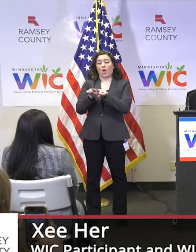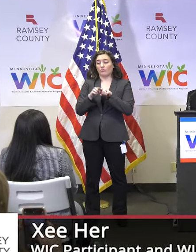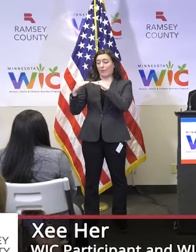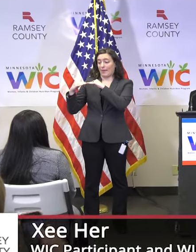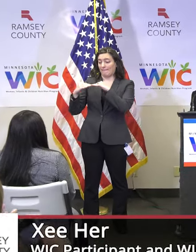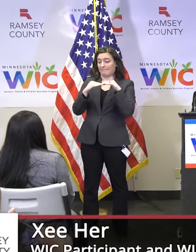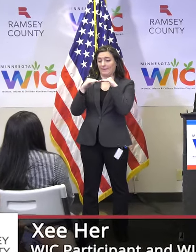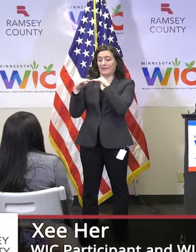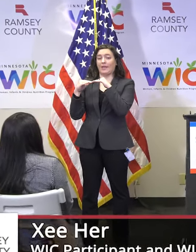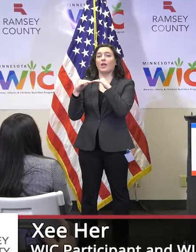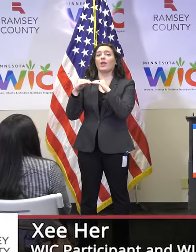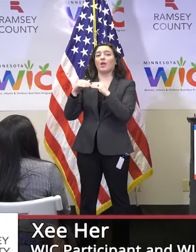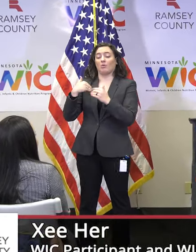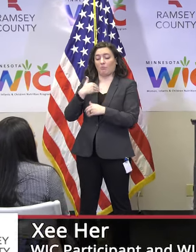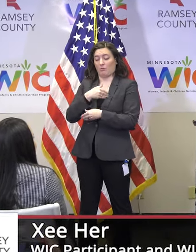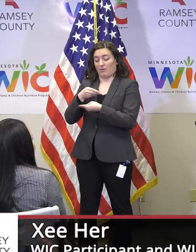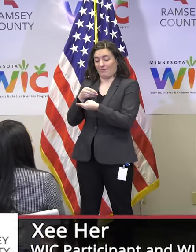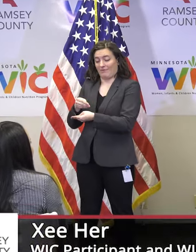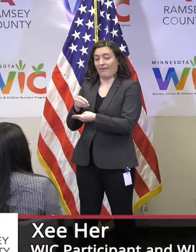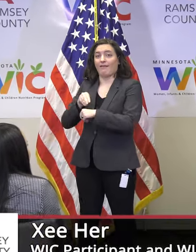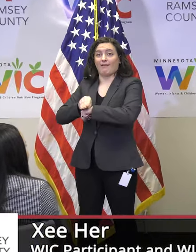and also a mentee in the WIC